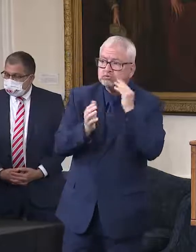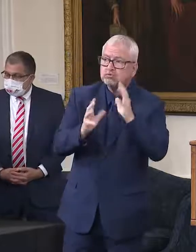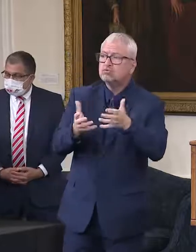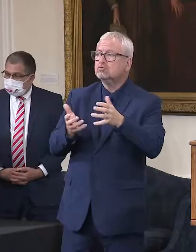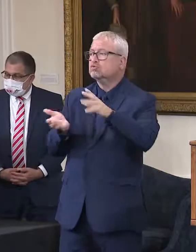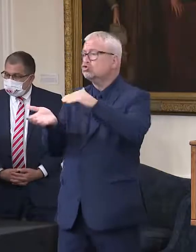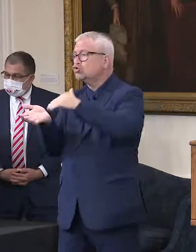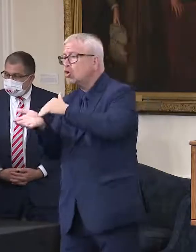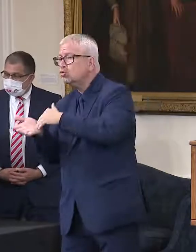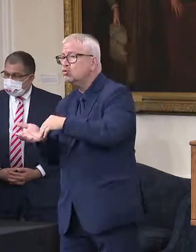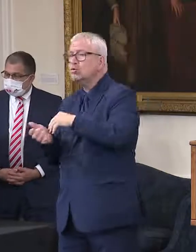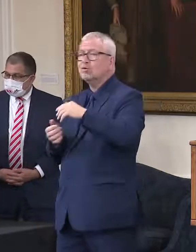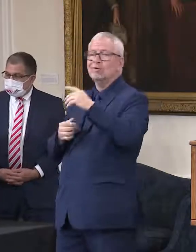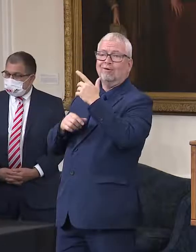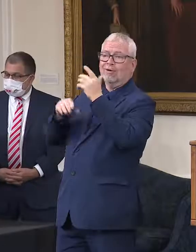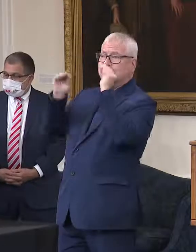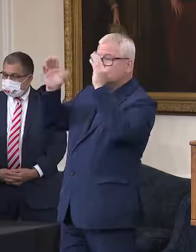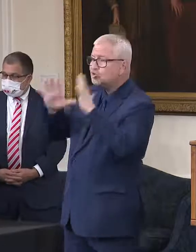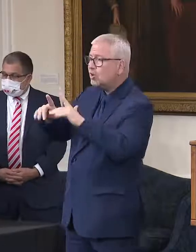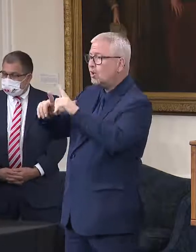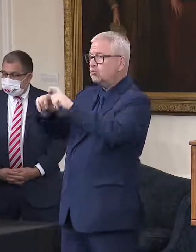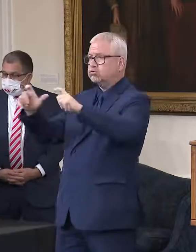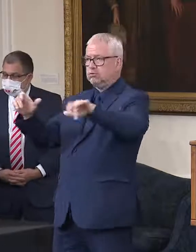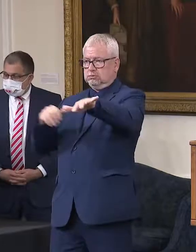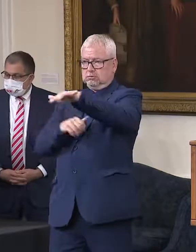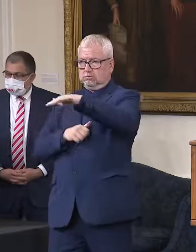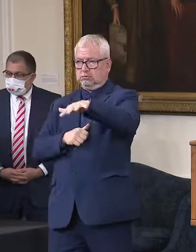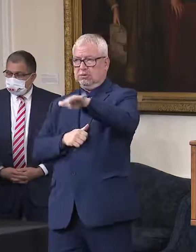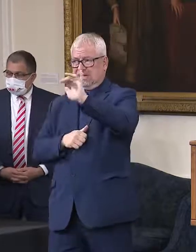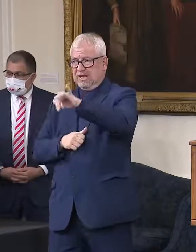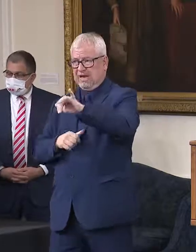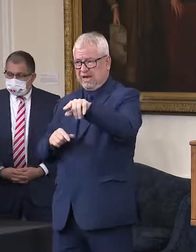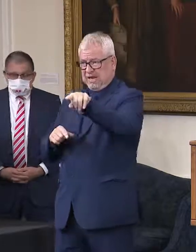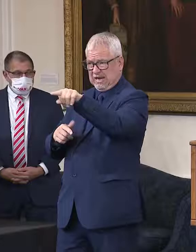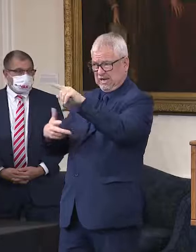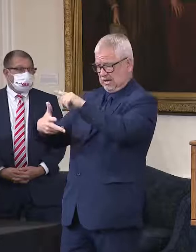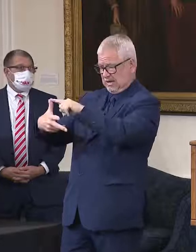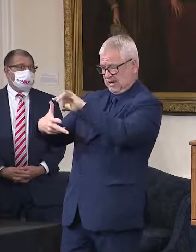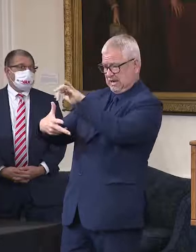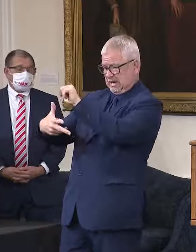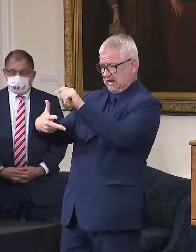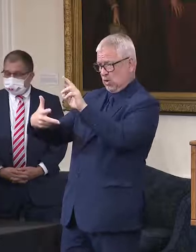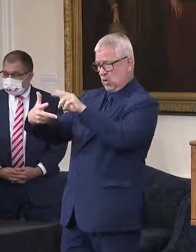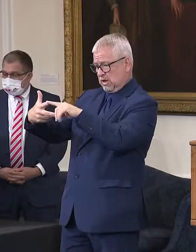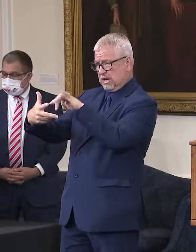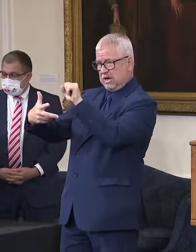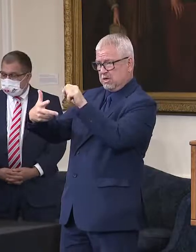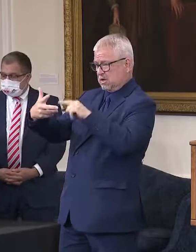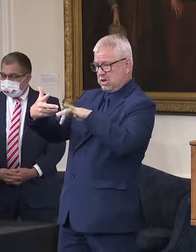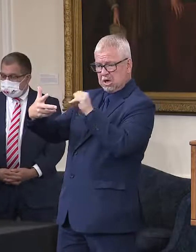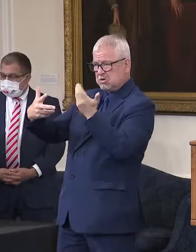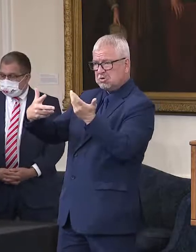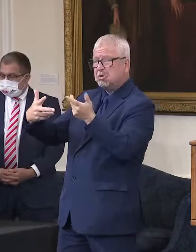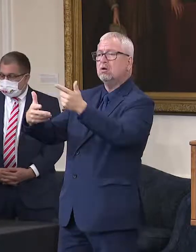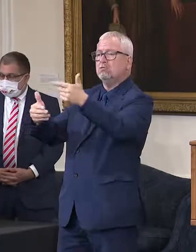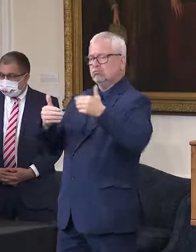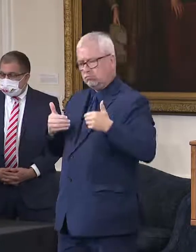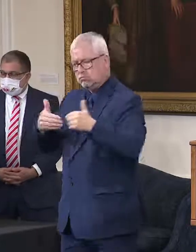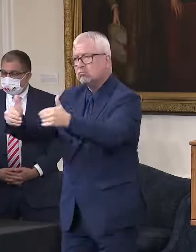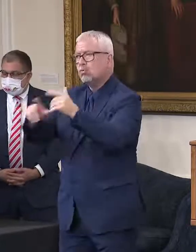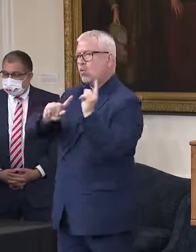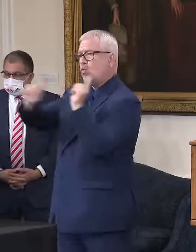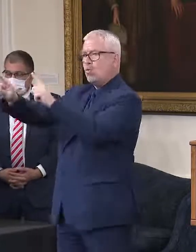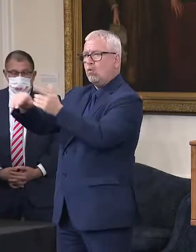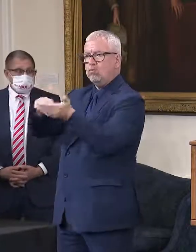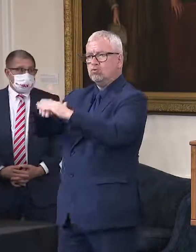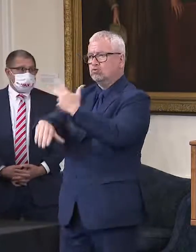dose of Pfizer or Moderna on or before April 25th, you are now eligible, and you should strongly consider